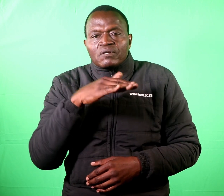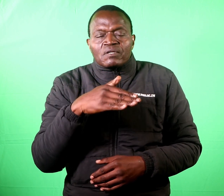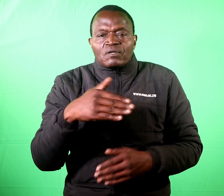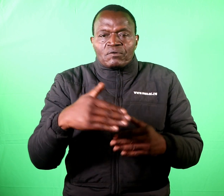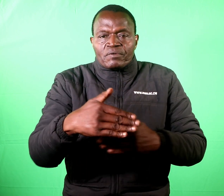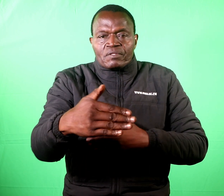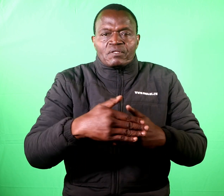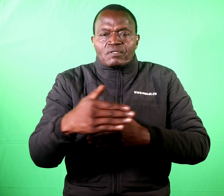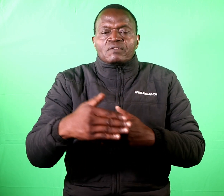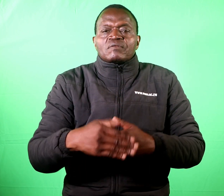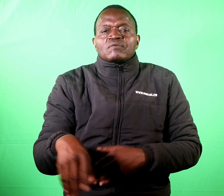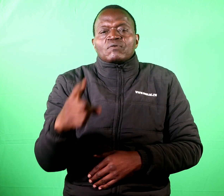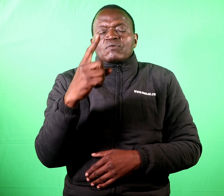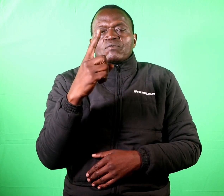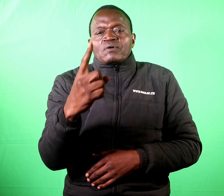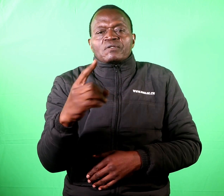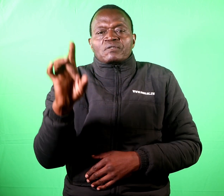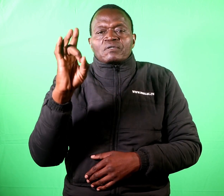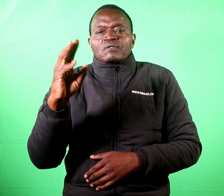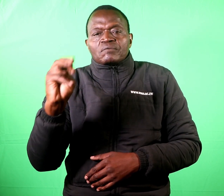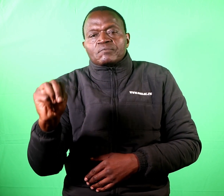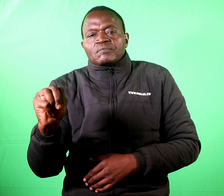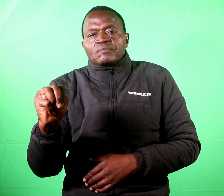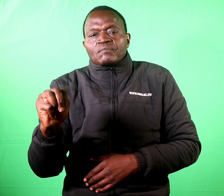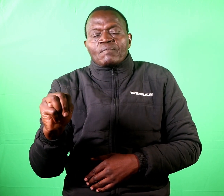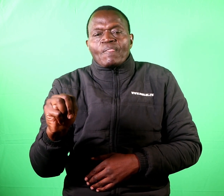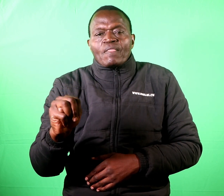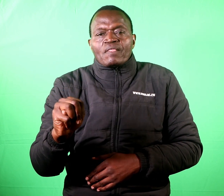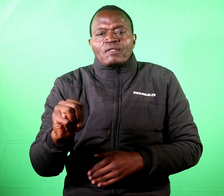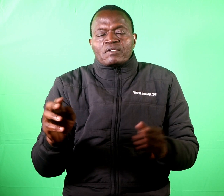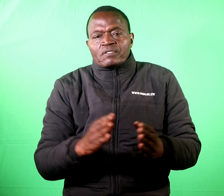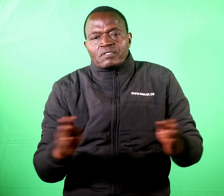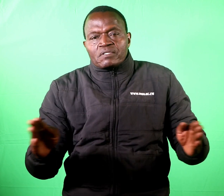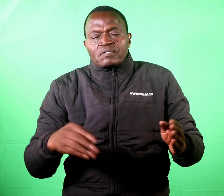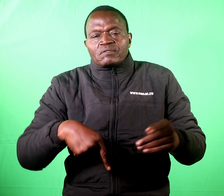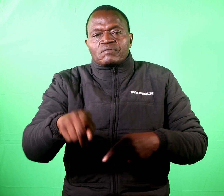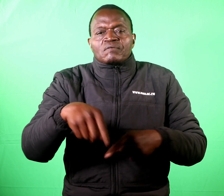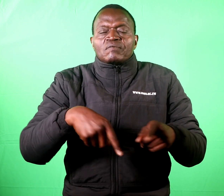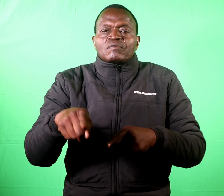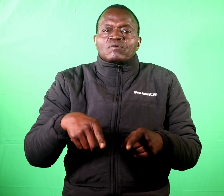distance of 1 kilometer. Distance traveled to main water source.